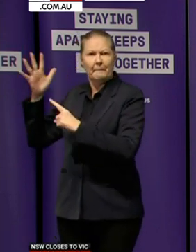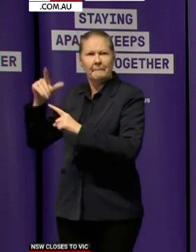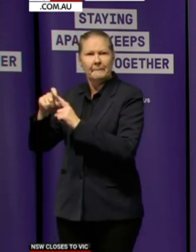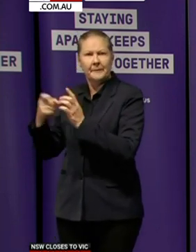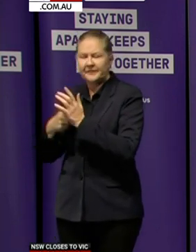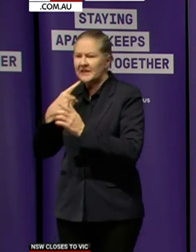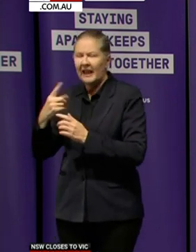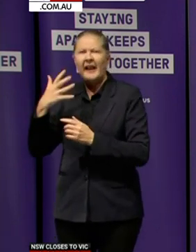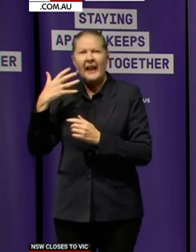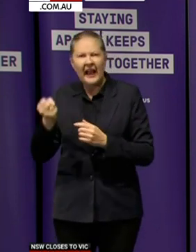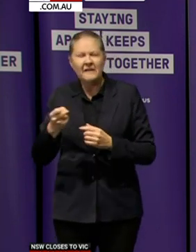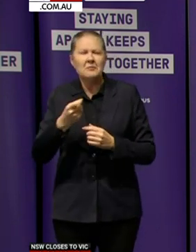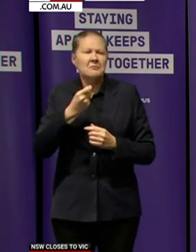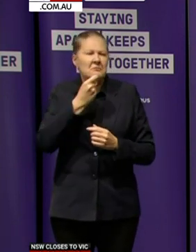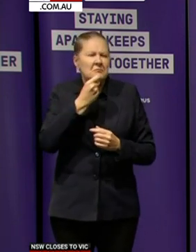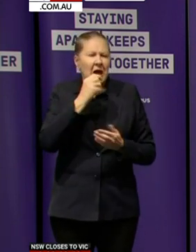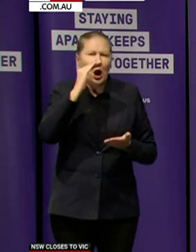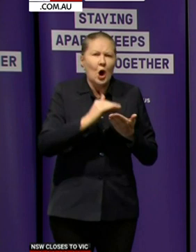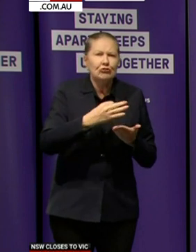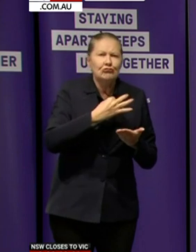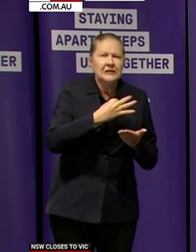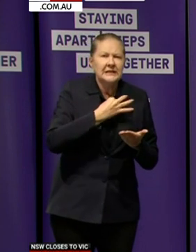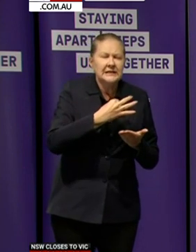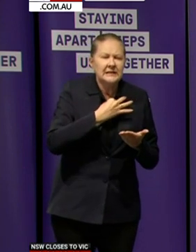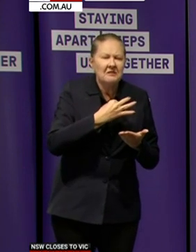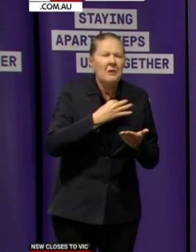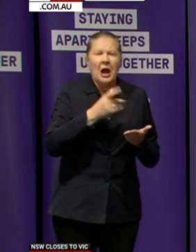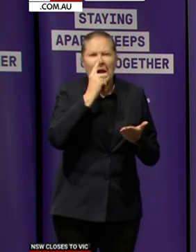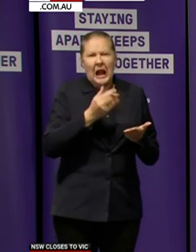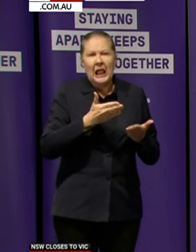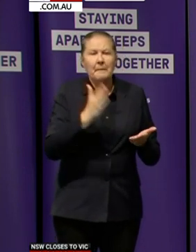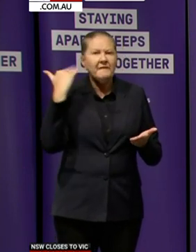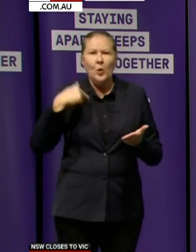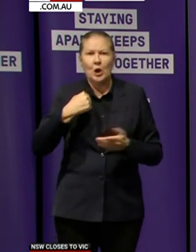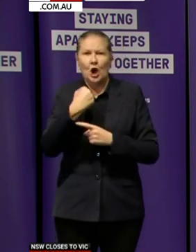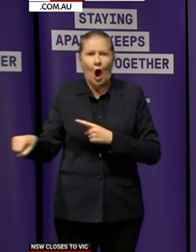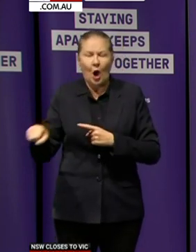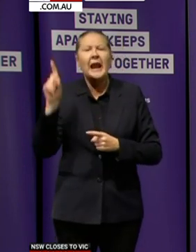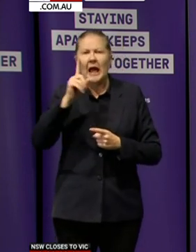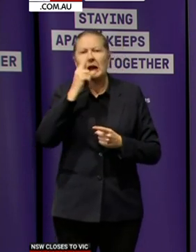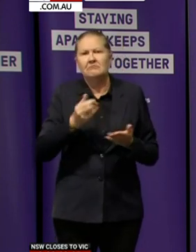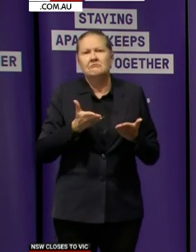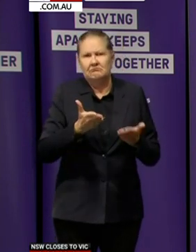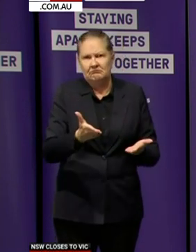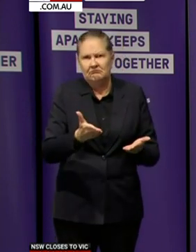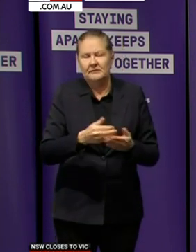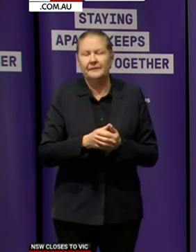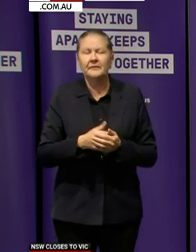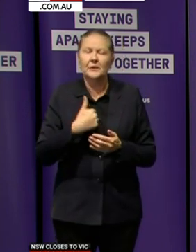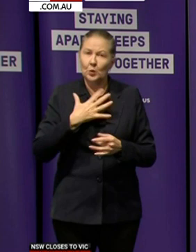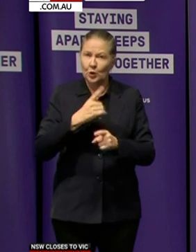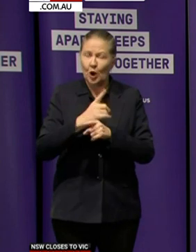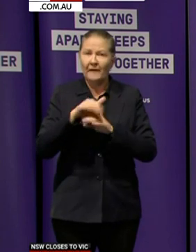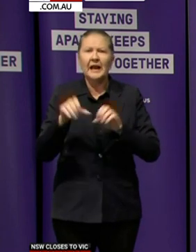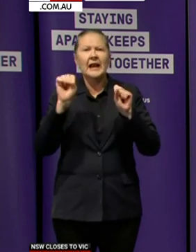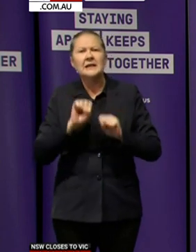risk activities that will be permitted that were not permitted last time. But the most important point to make around